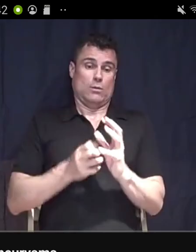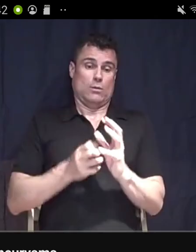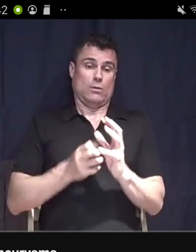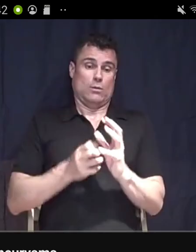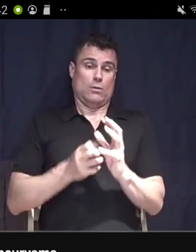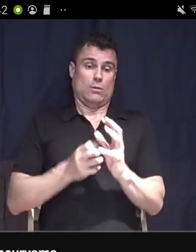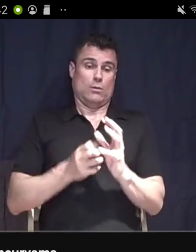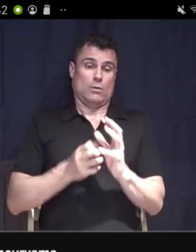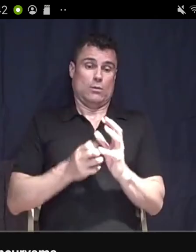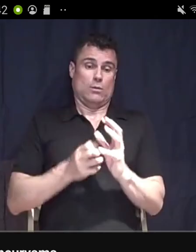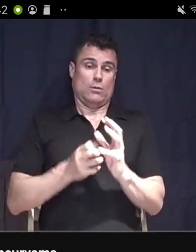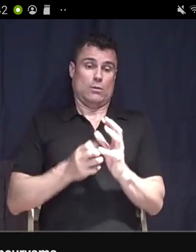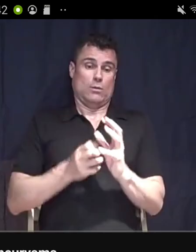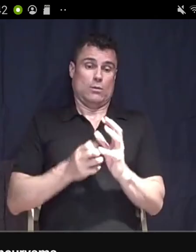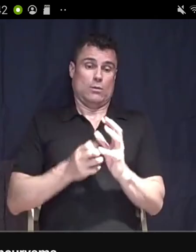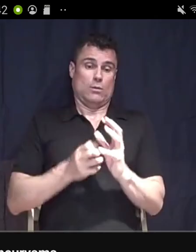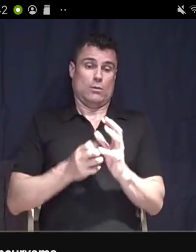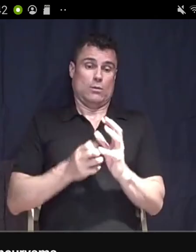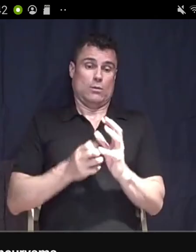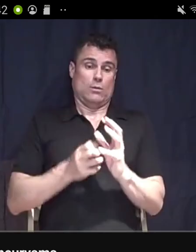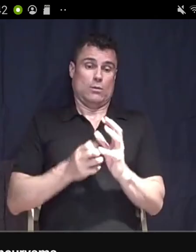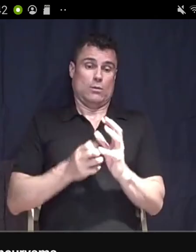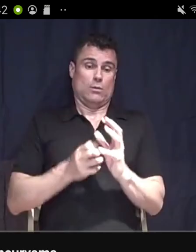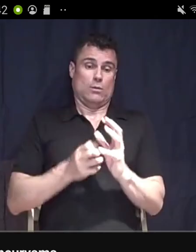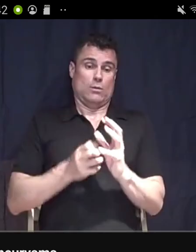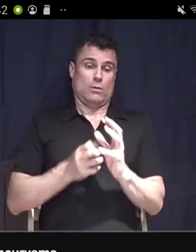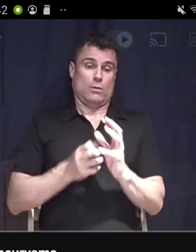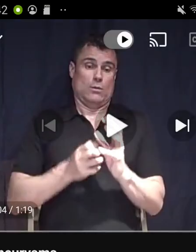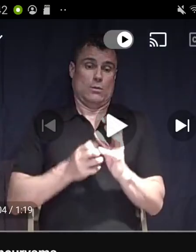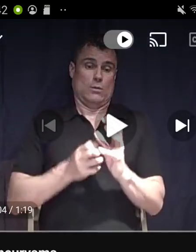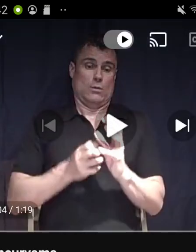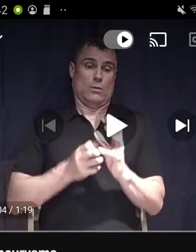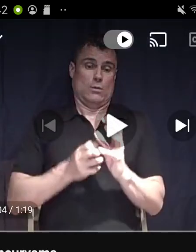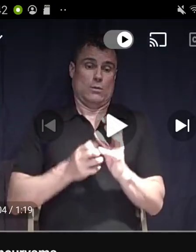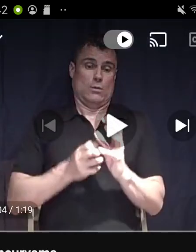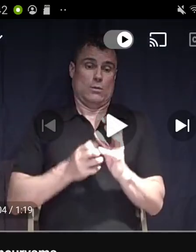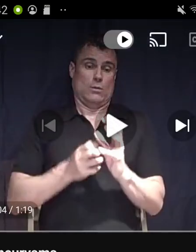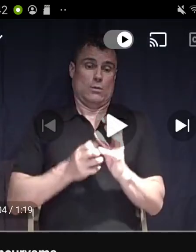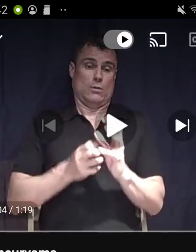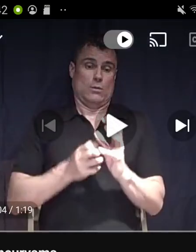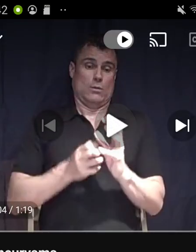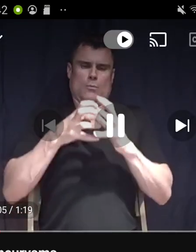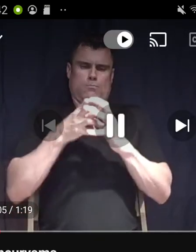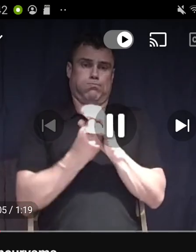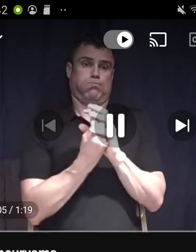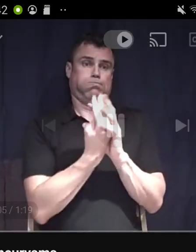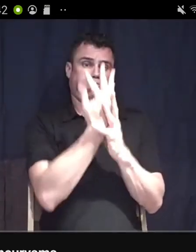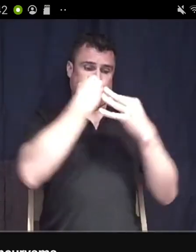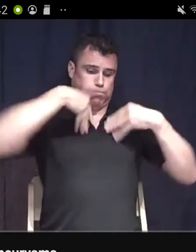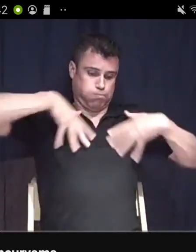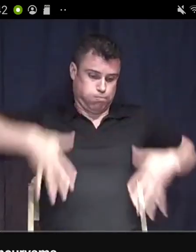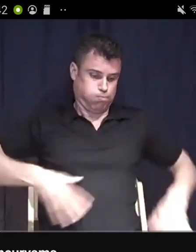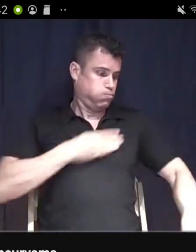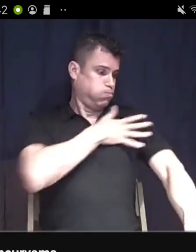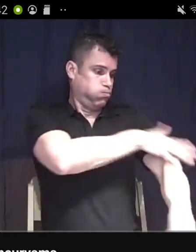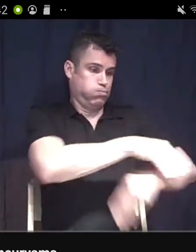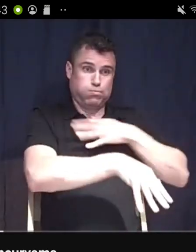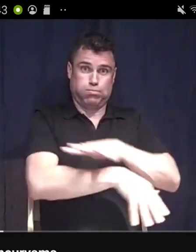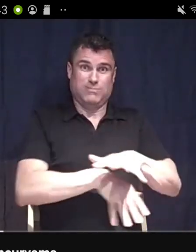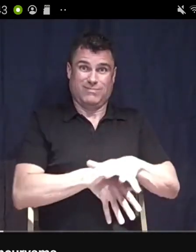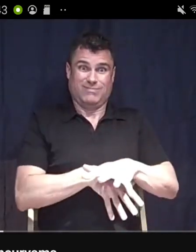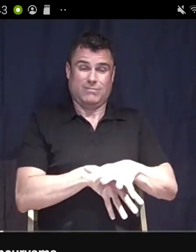is equivalent. So give me another second.